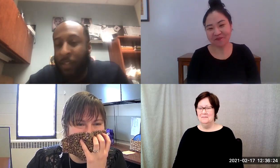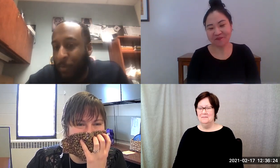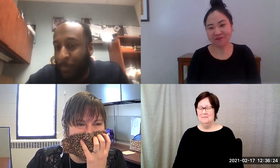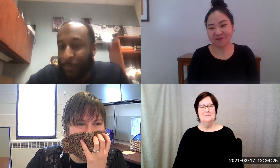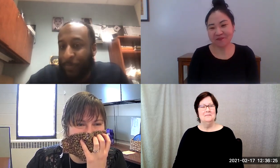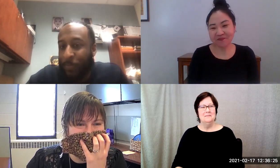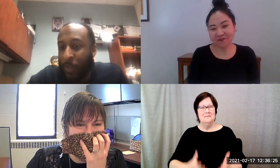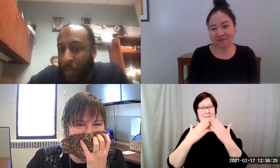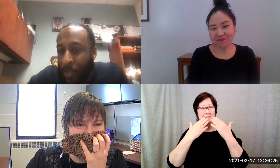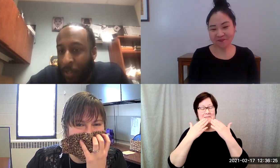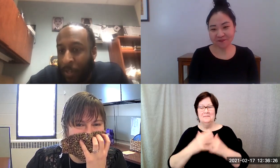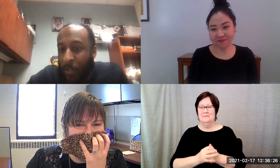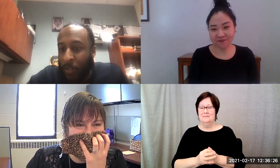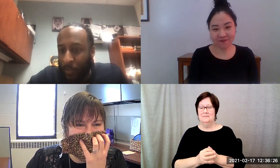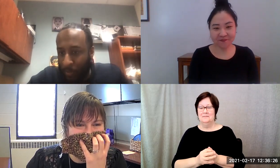Thank you.